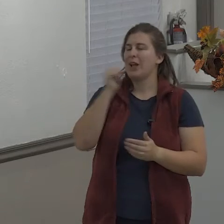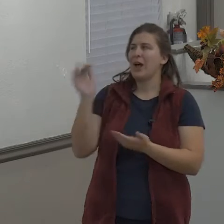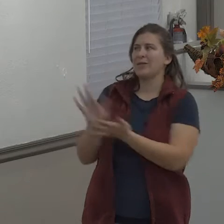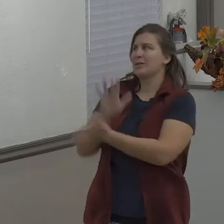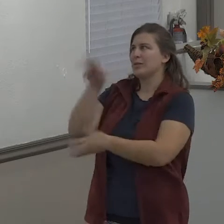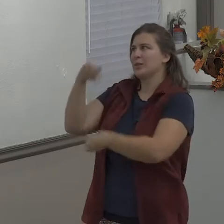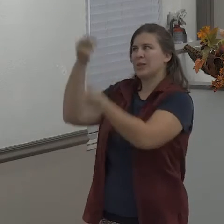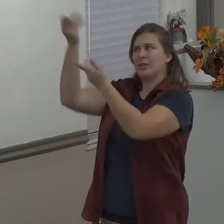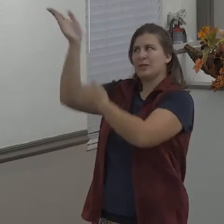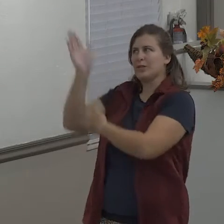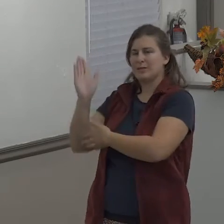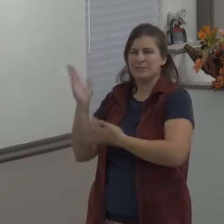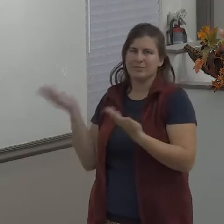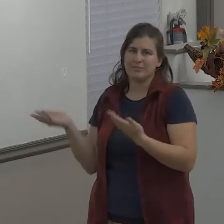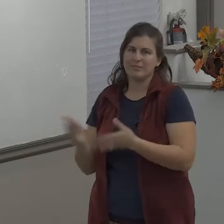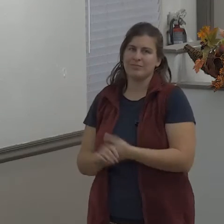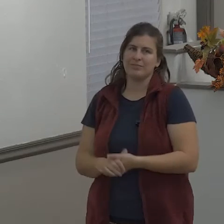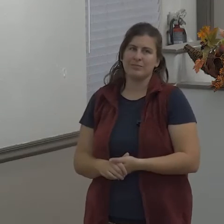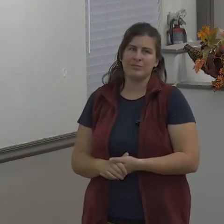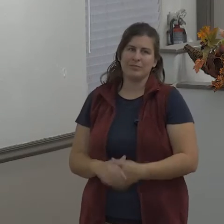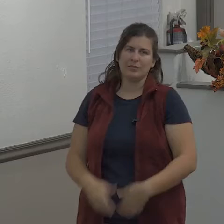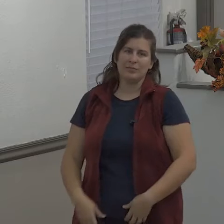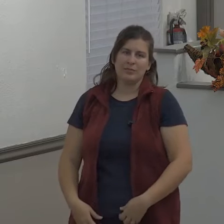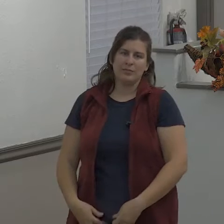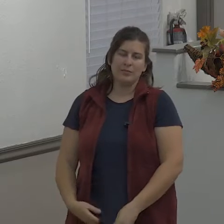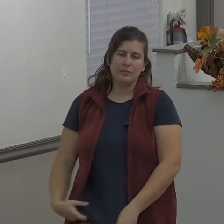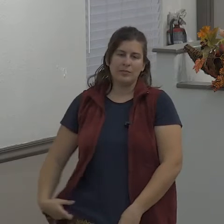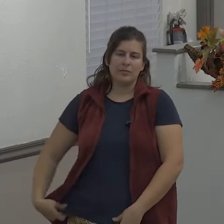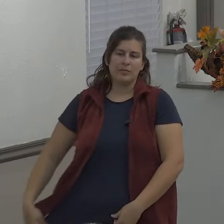and didn't give glory to God.